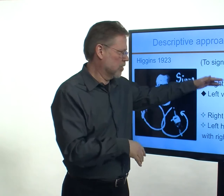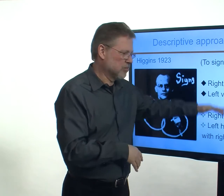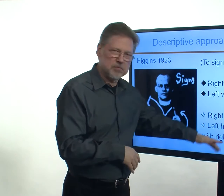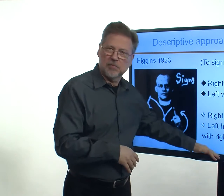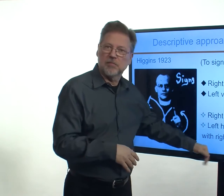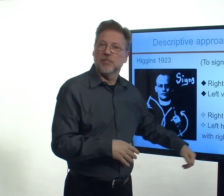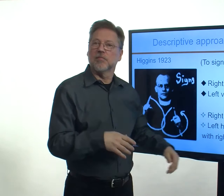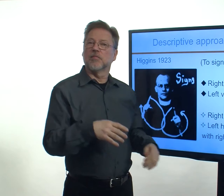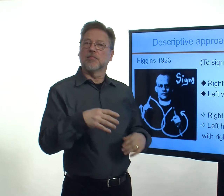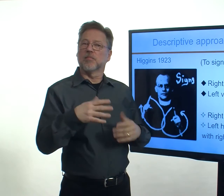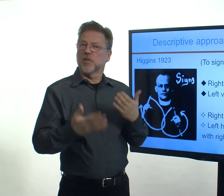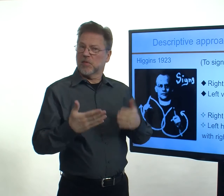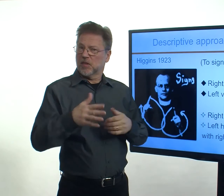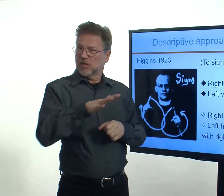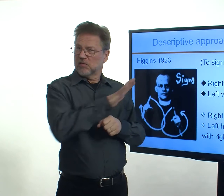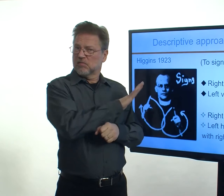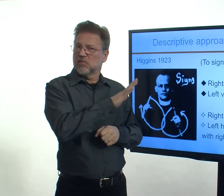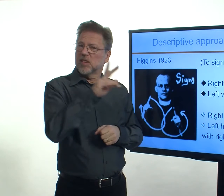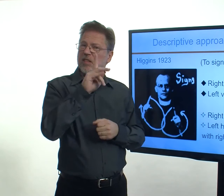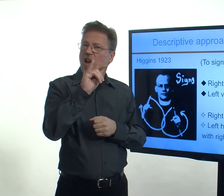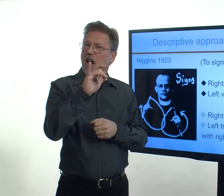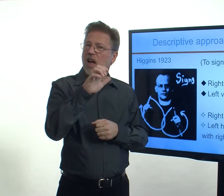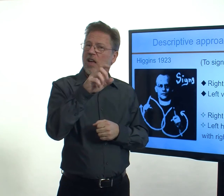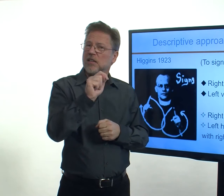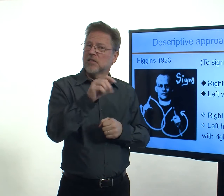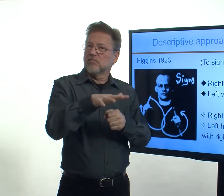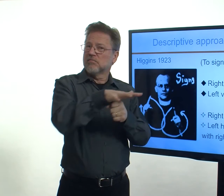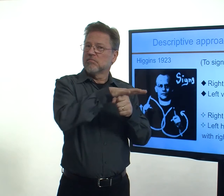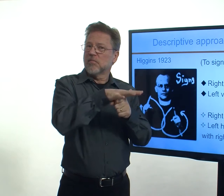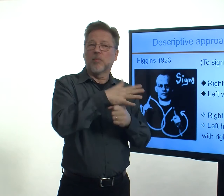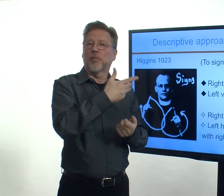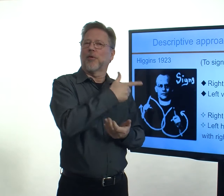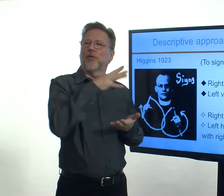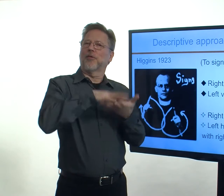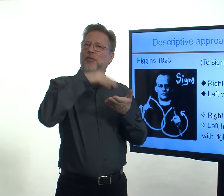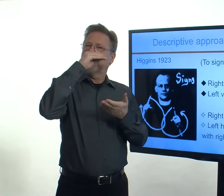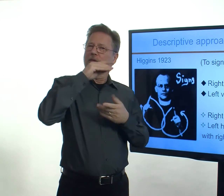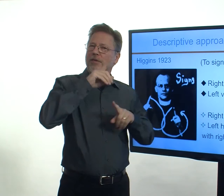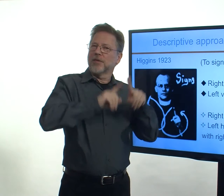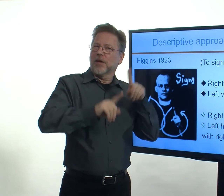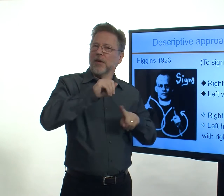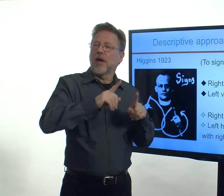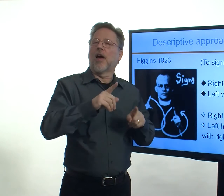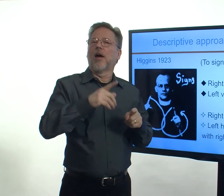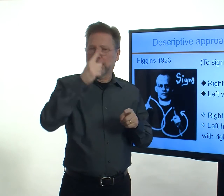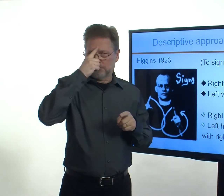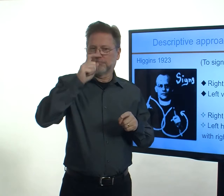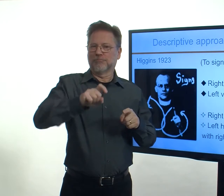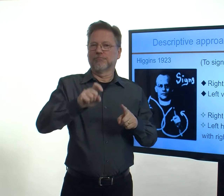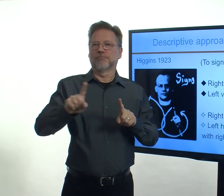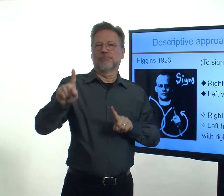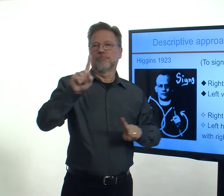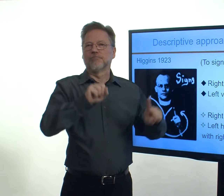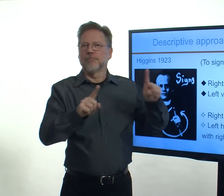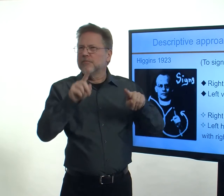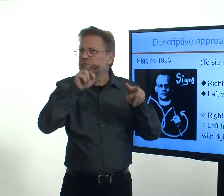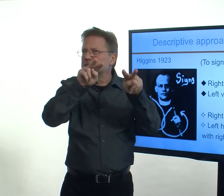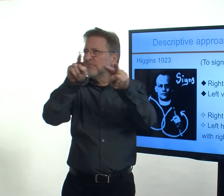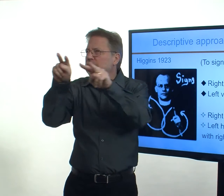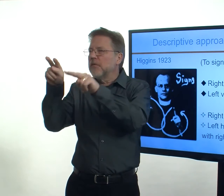it. Maybe this was a regional dialect that he learned, in which the form is produced that way. In watching